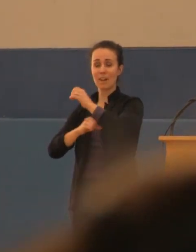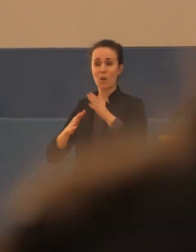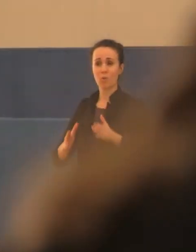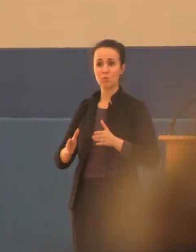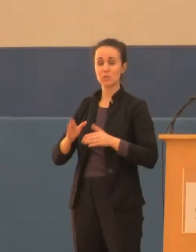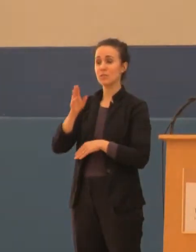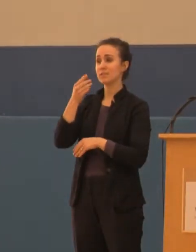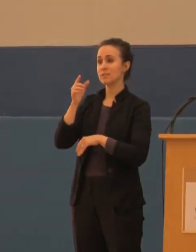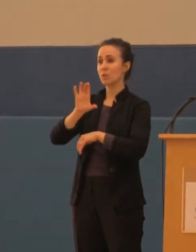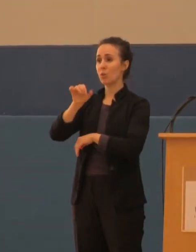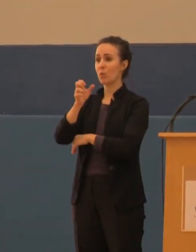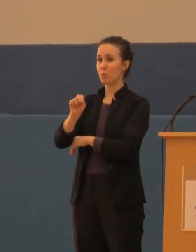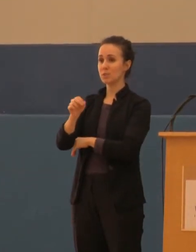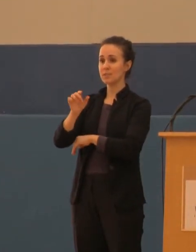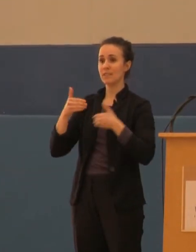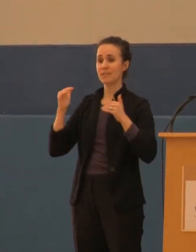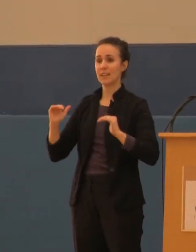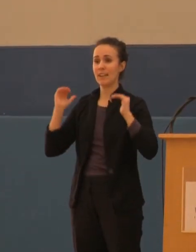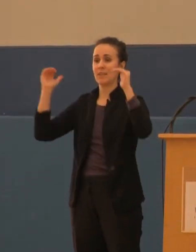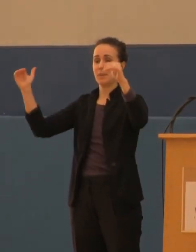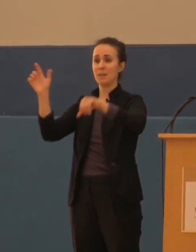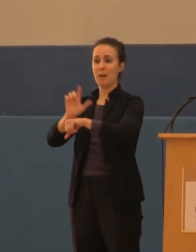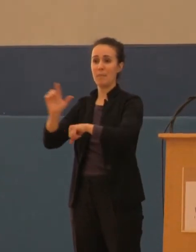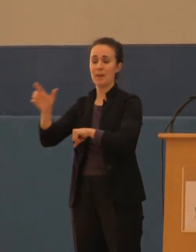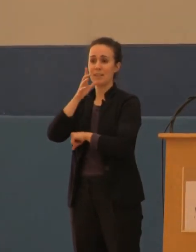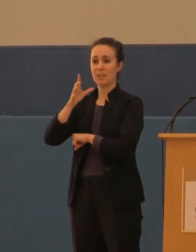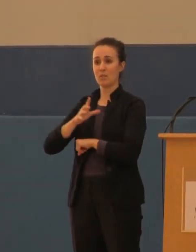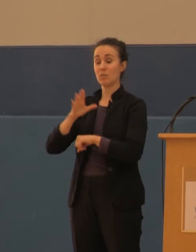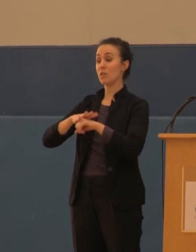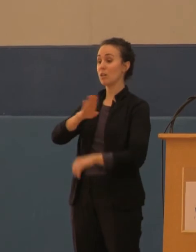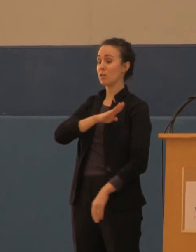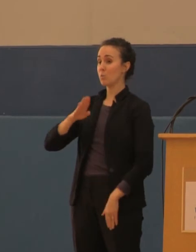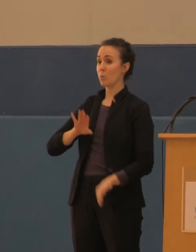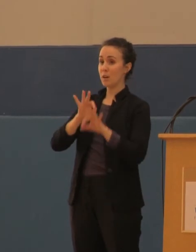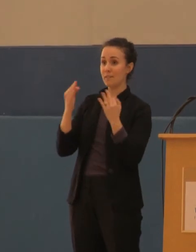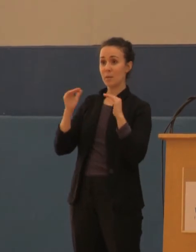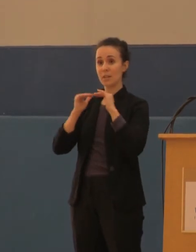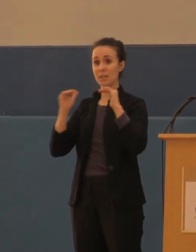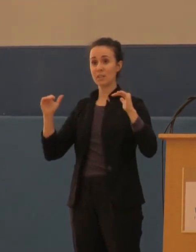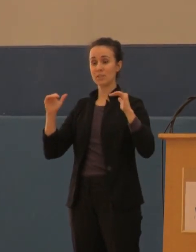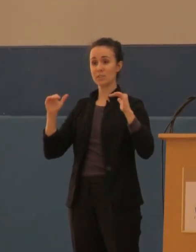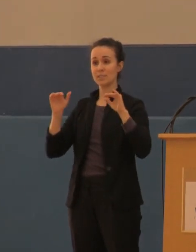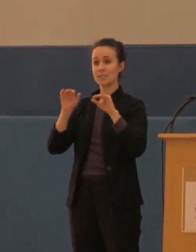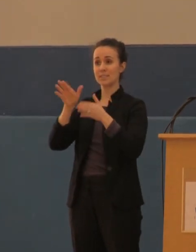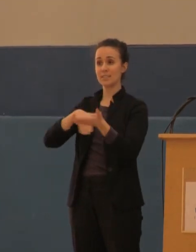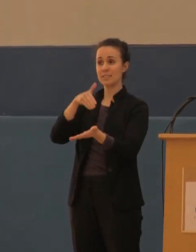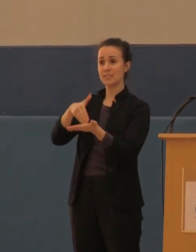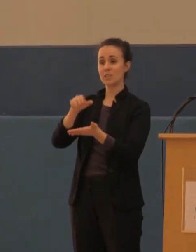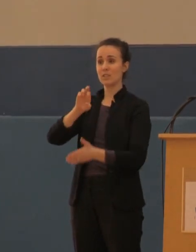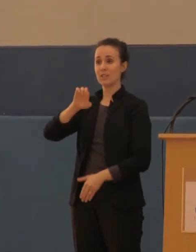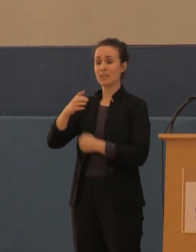Advancement of Muslim Women. Ms. Sharam serves on the board of the Family Justice Center of Erie County and